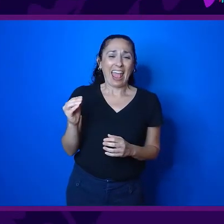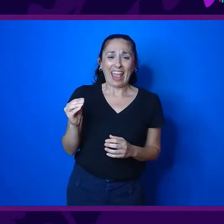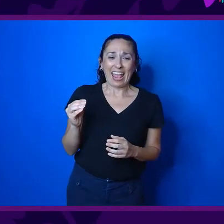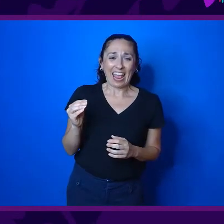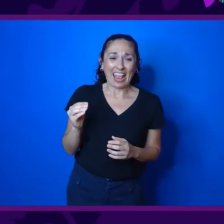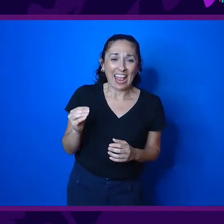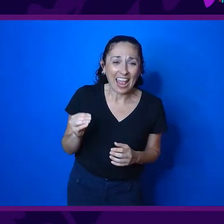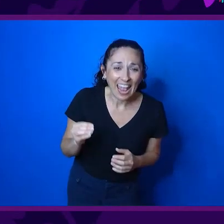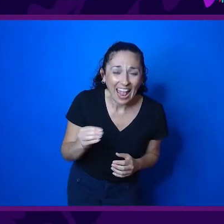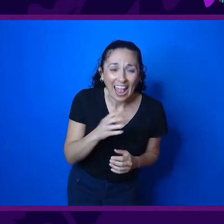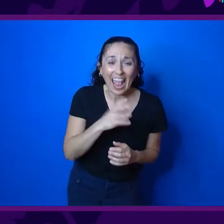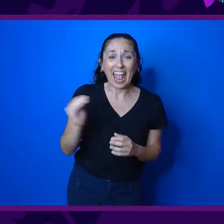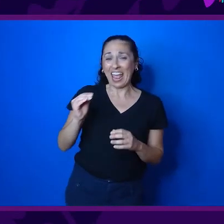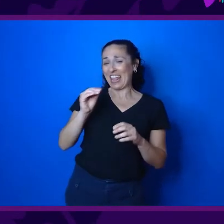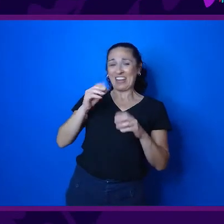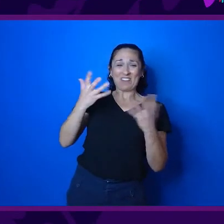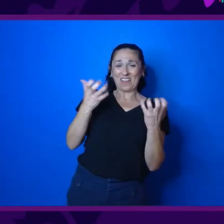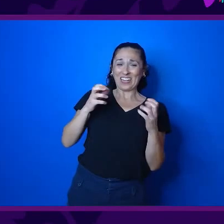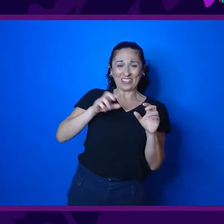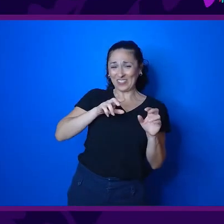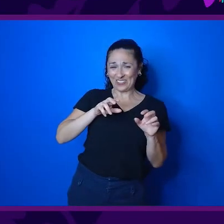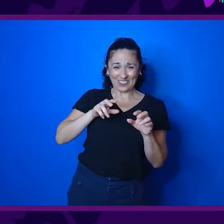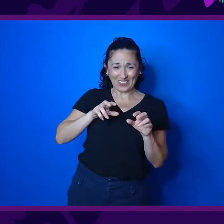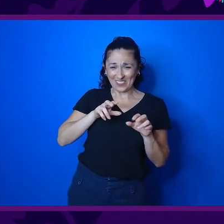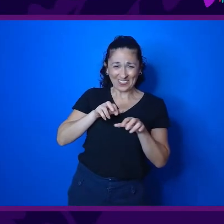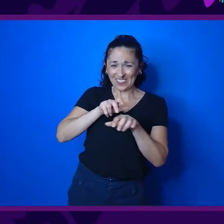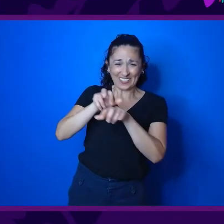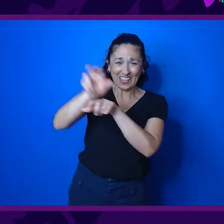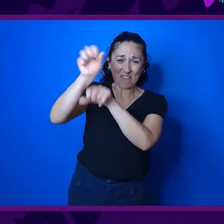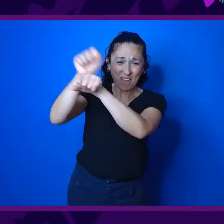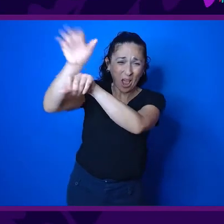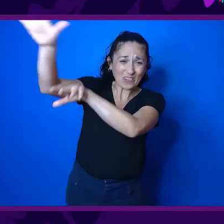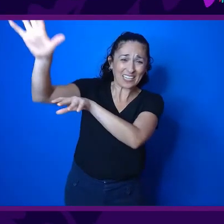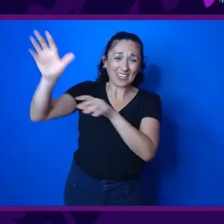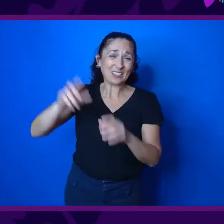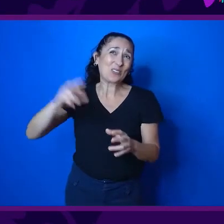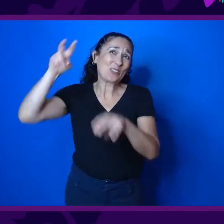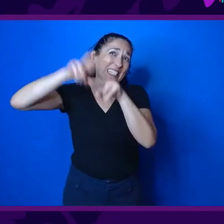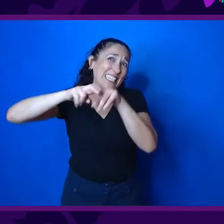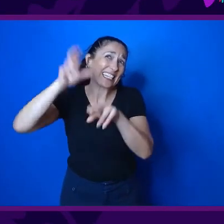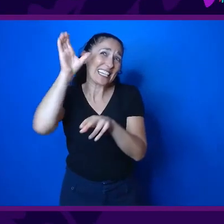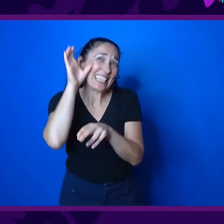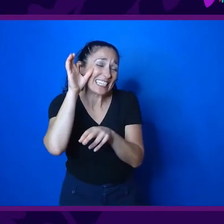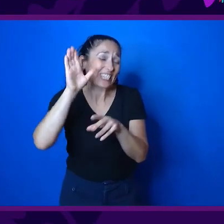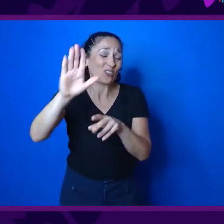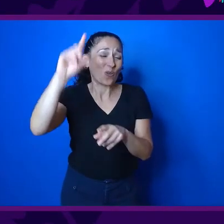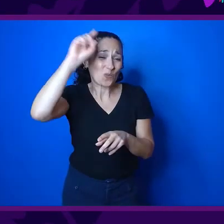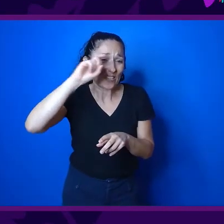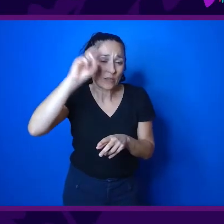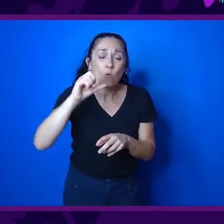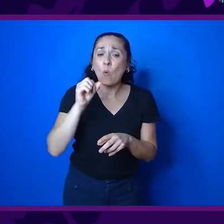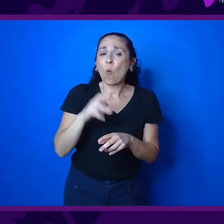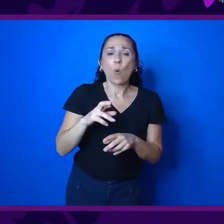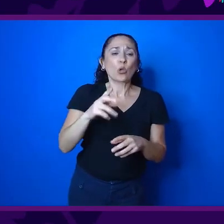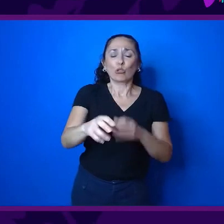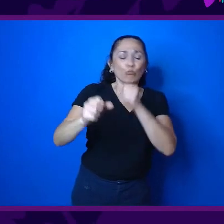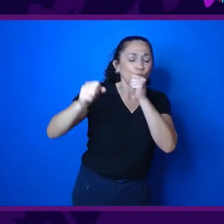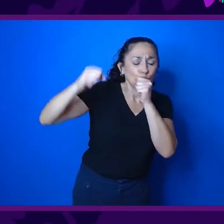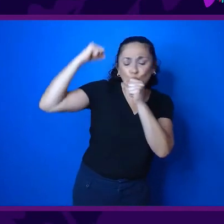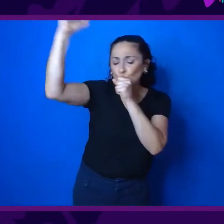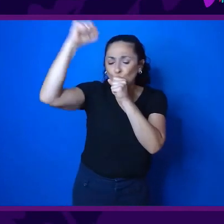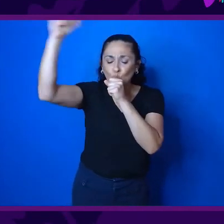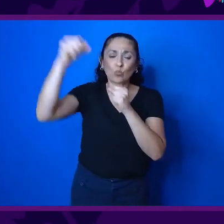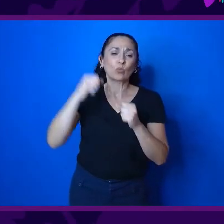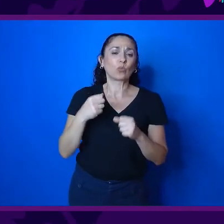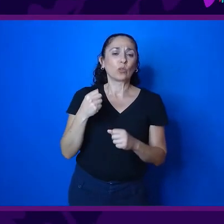the mountain to listen to you and kneel and hear your wisdom, or when you're out there with the speaker screaming out,